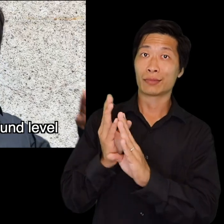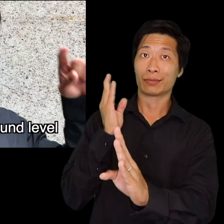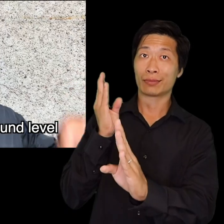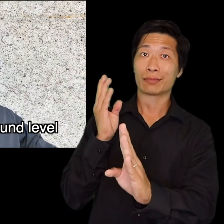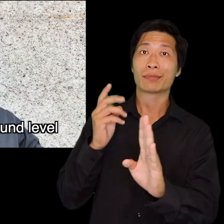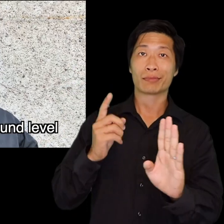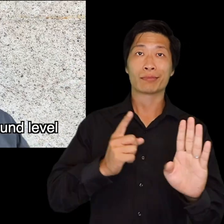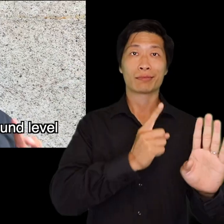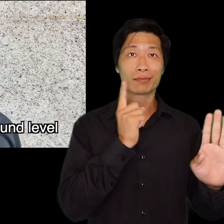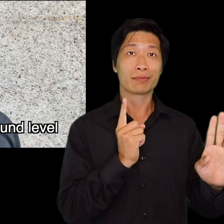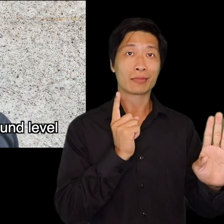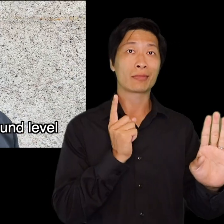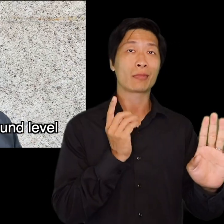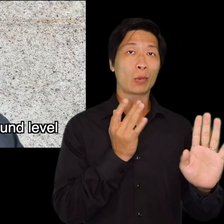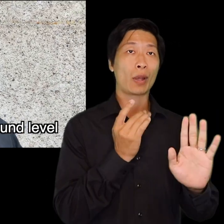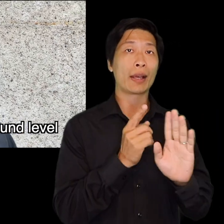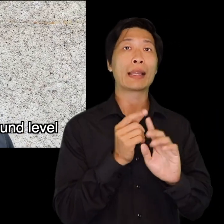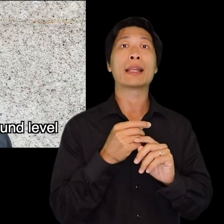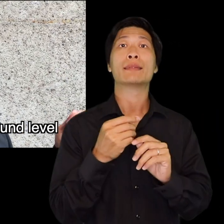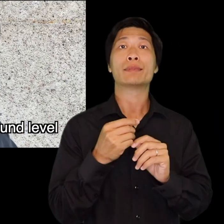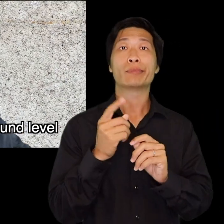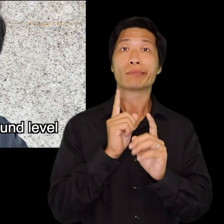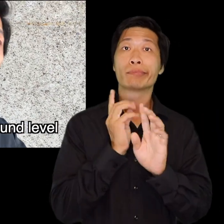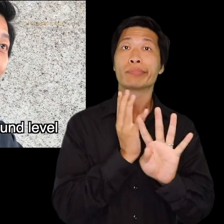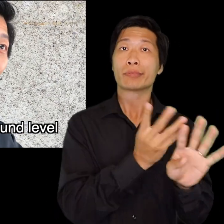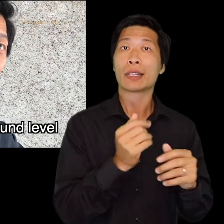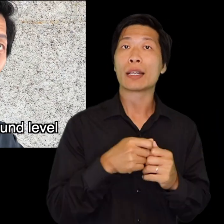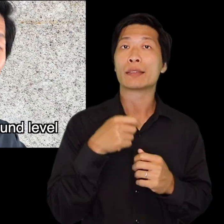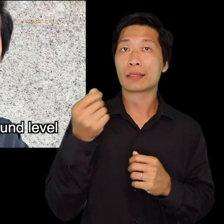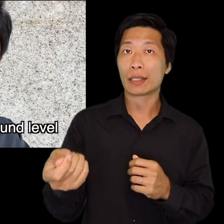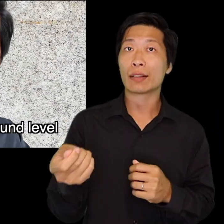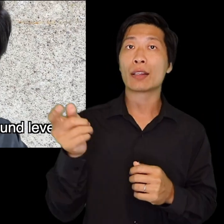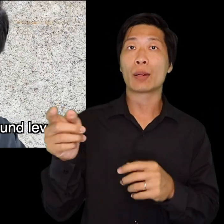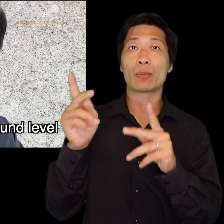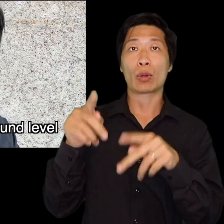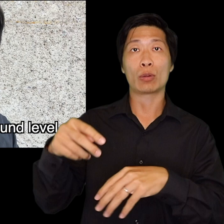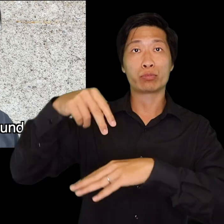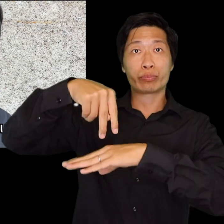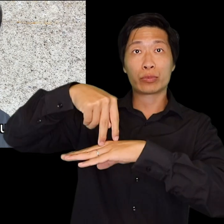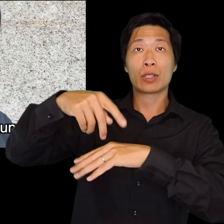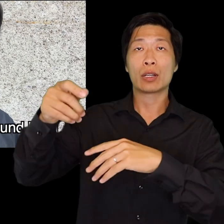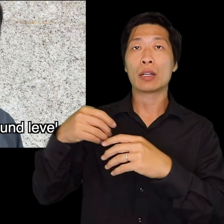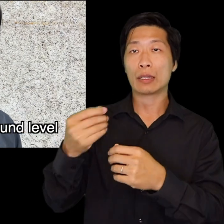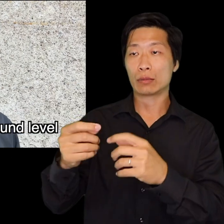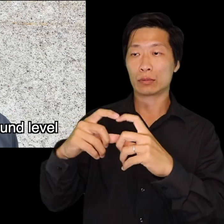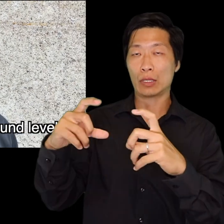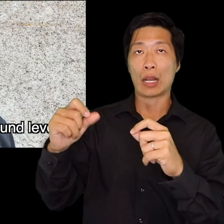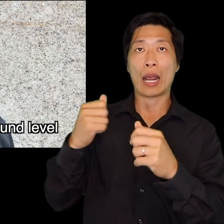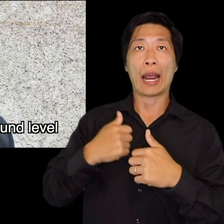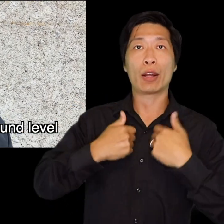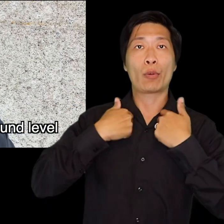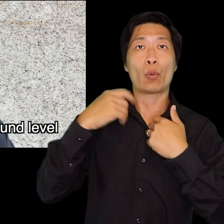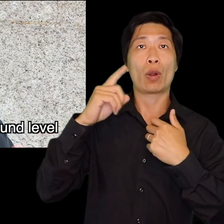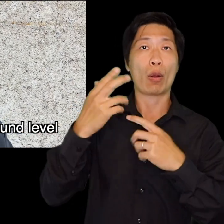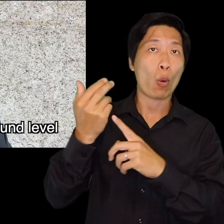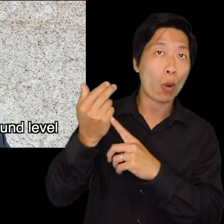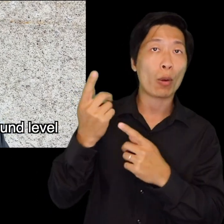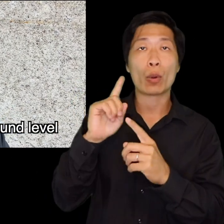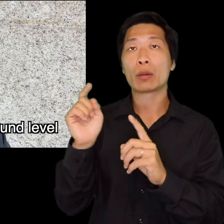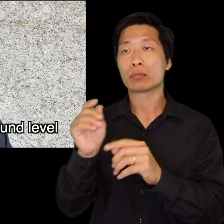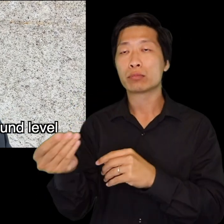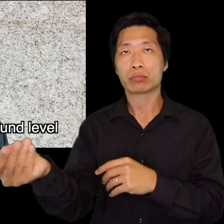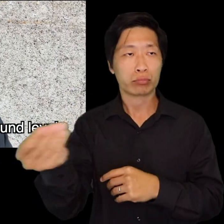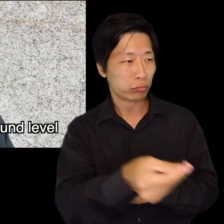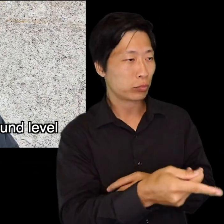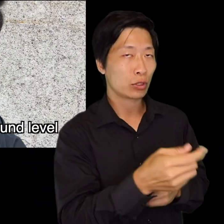You'll be waiting right here online and then you'll give the person who's working at the taxi stand the address where you want to go. They will tell the